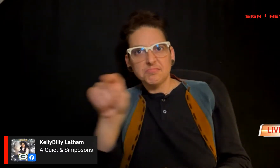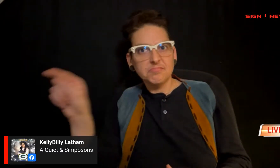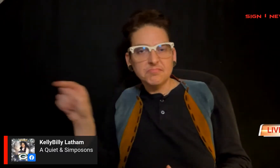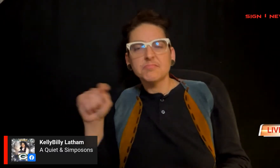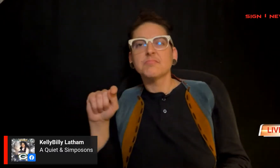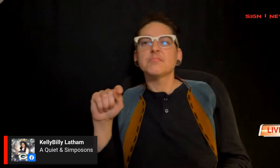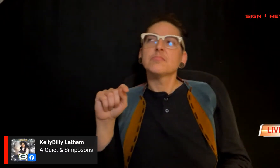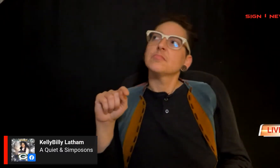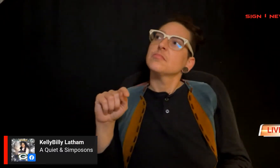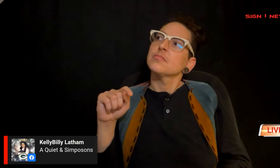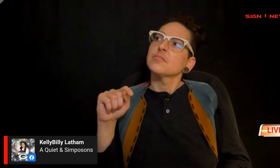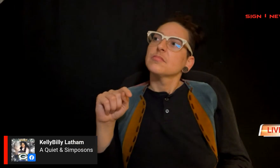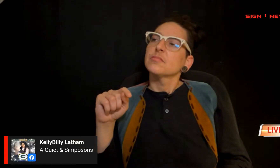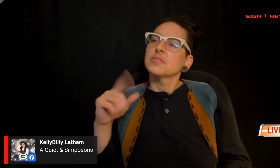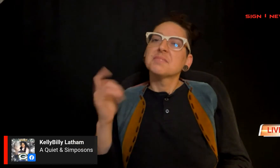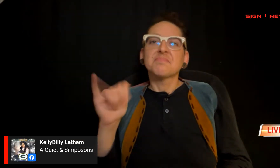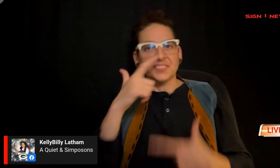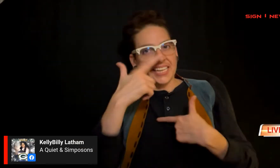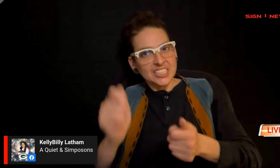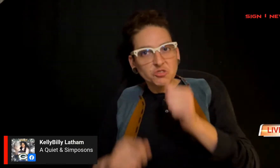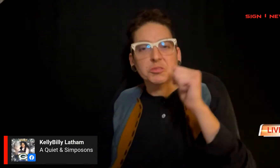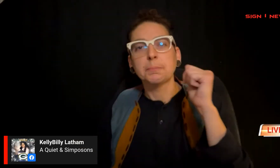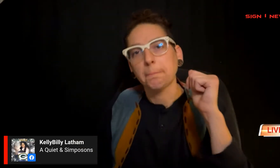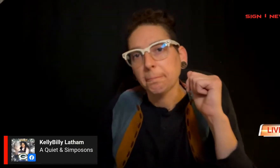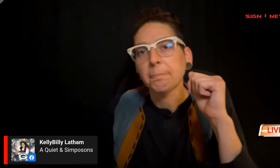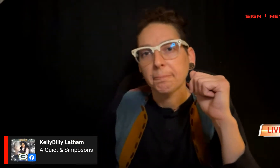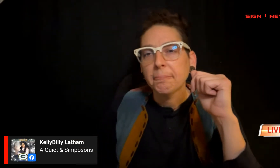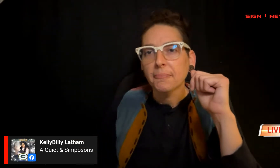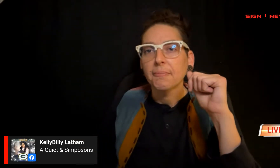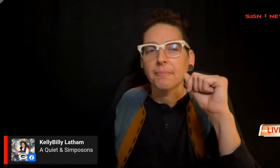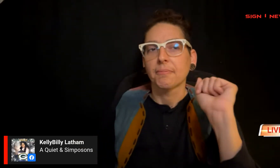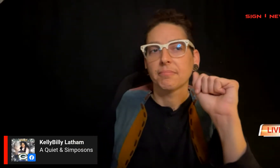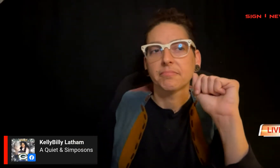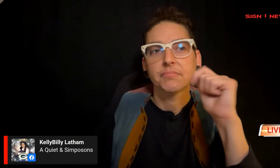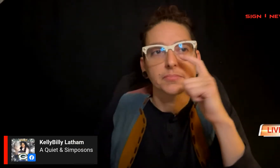Sound of Metal, not so much. That's pretty interesting.